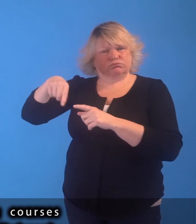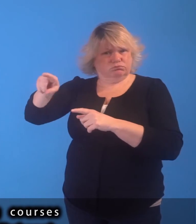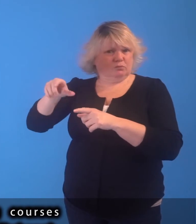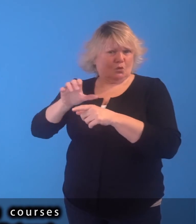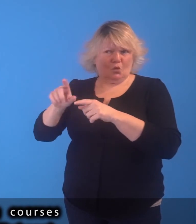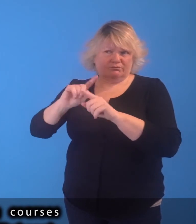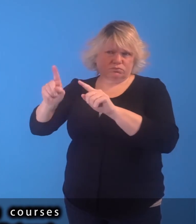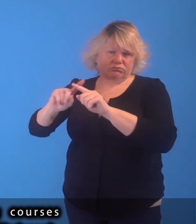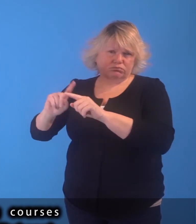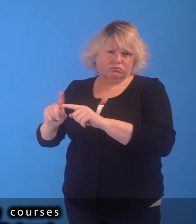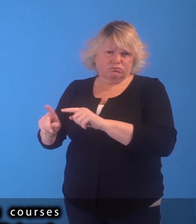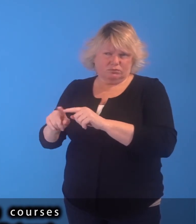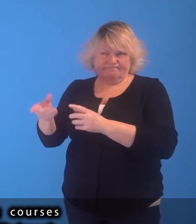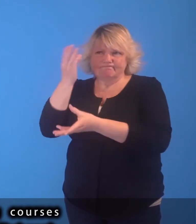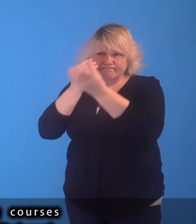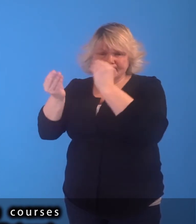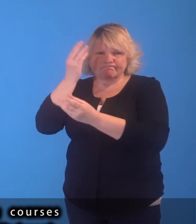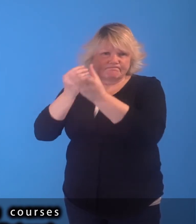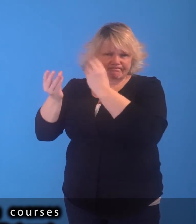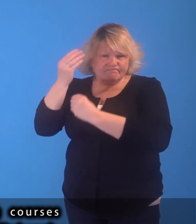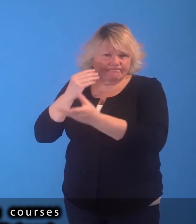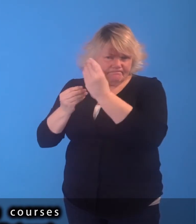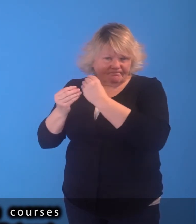through the house.